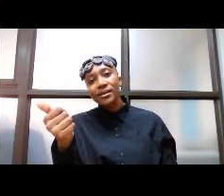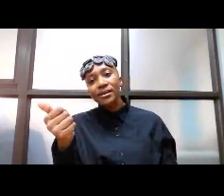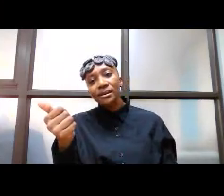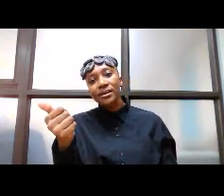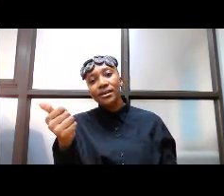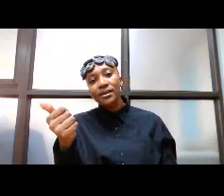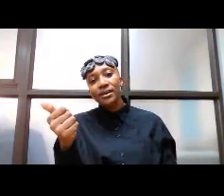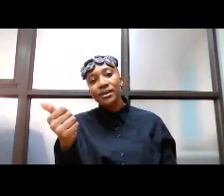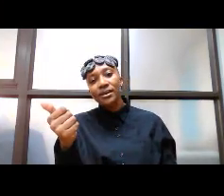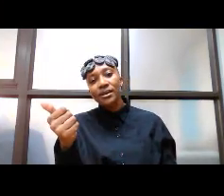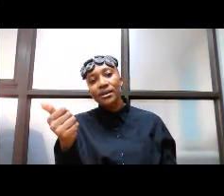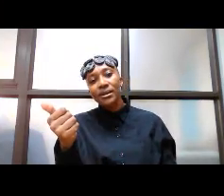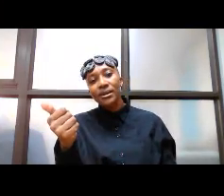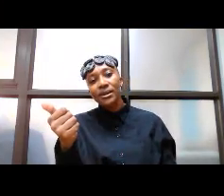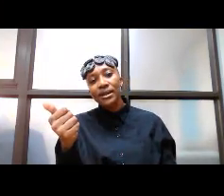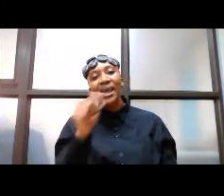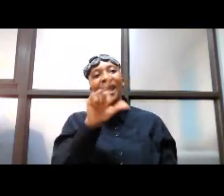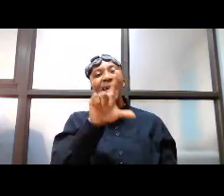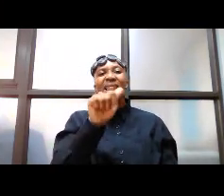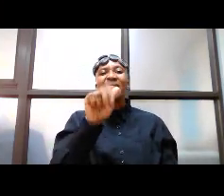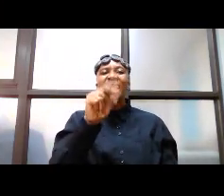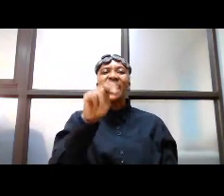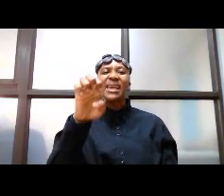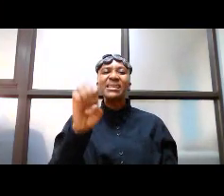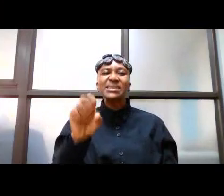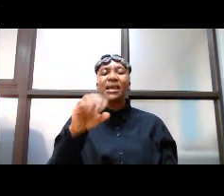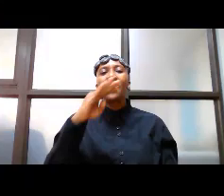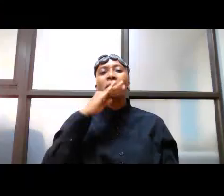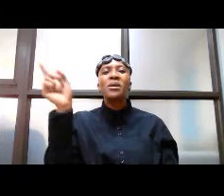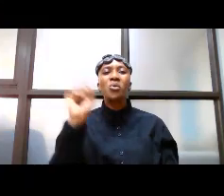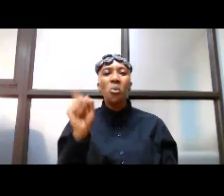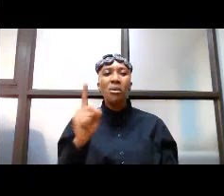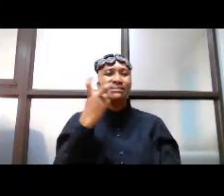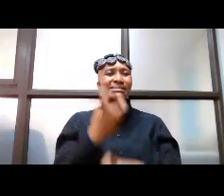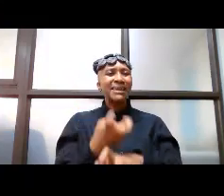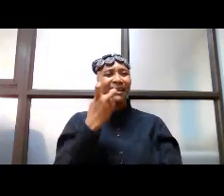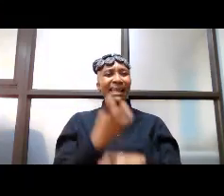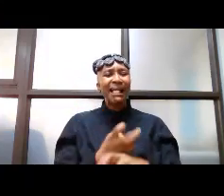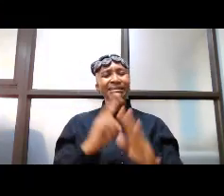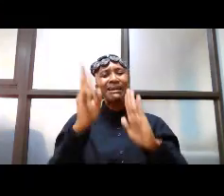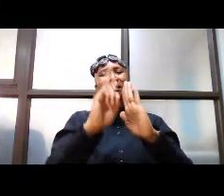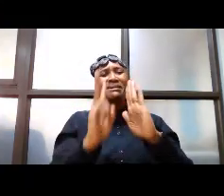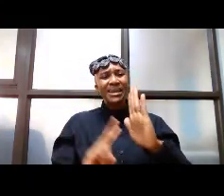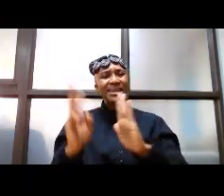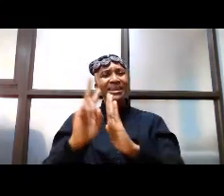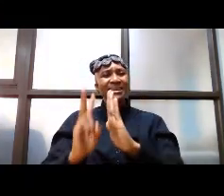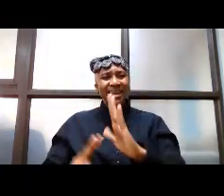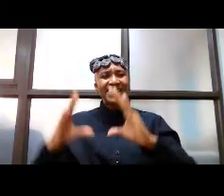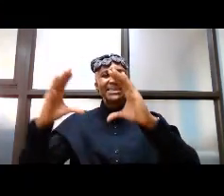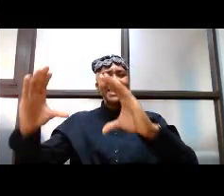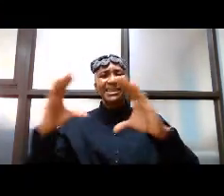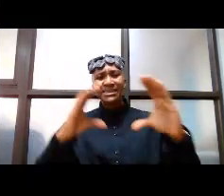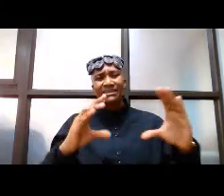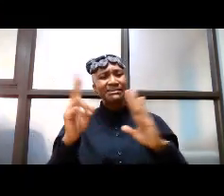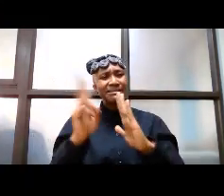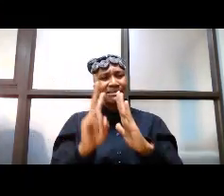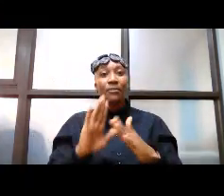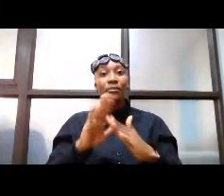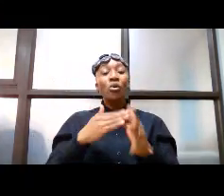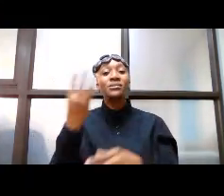lanes, so it makes it very difficult for for reading sessions, because a child needs